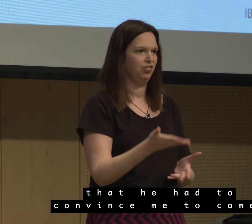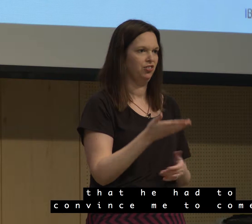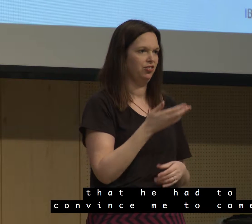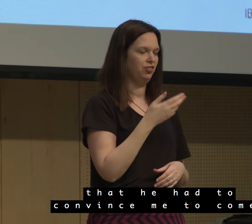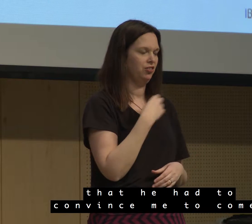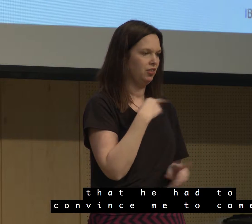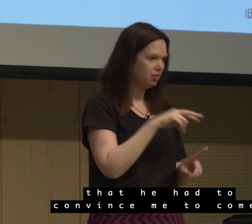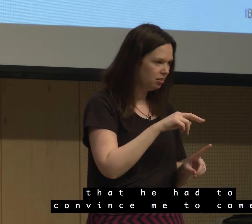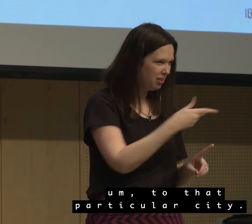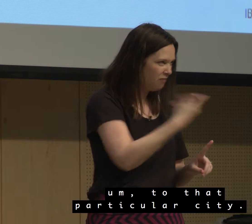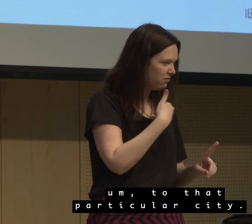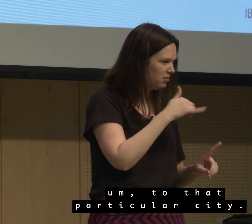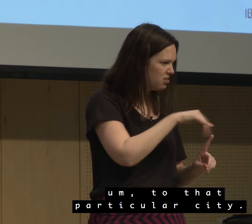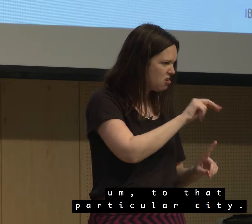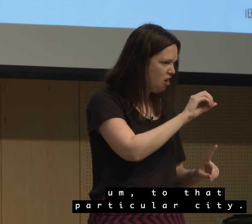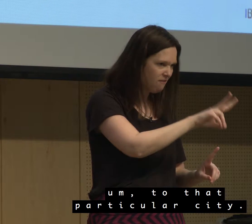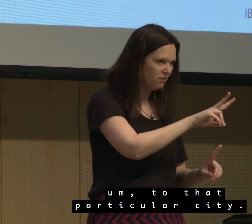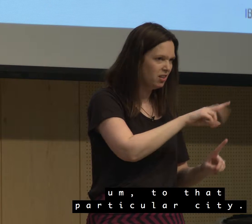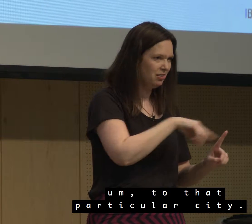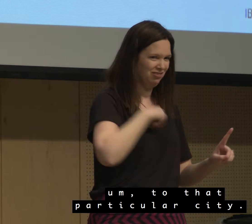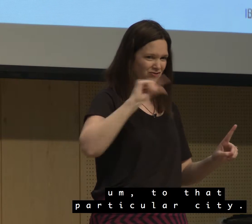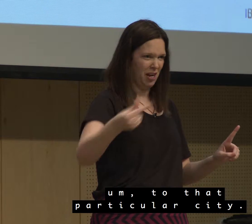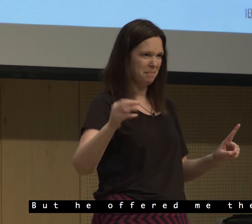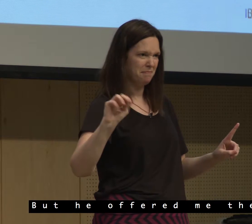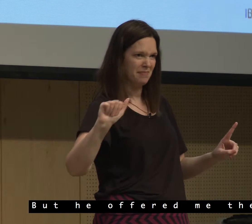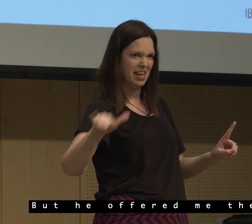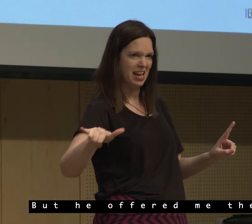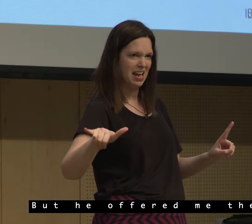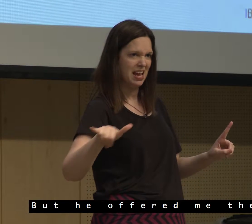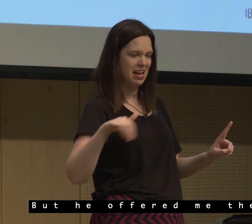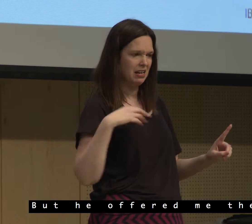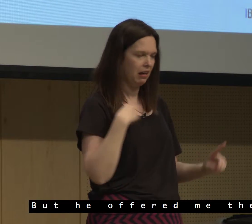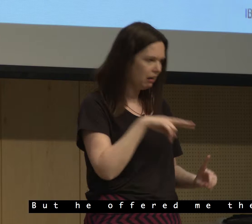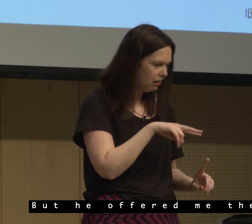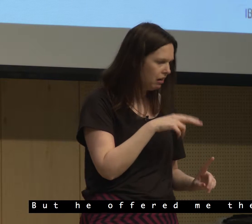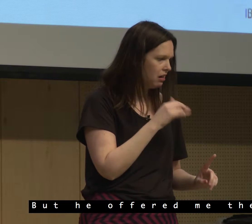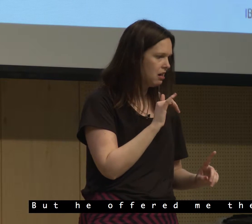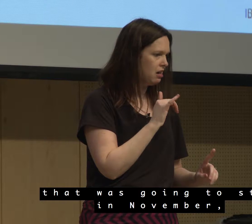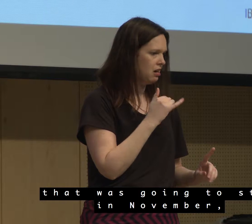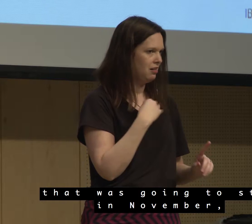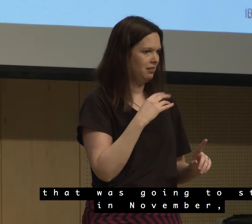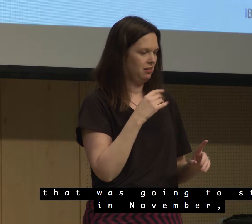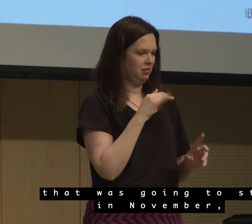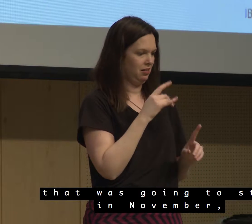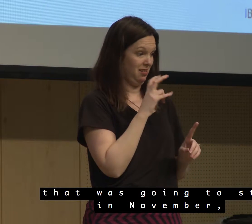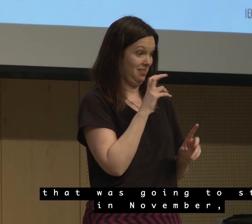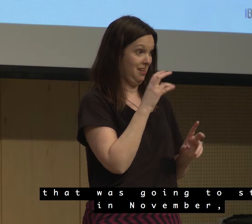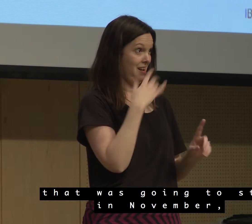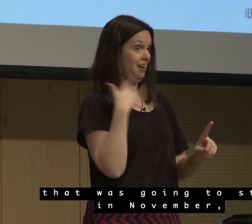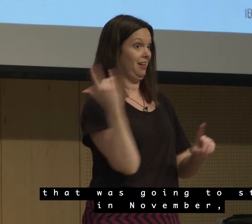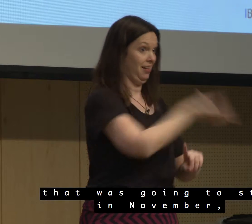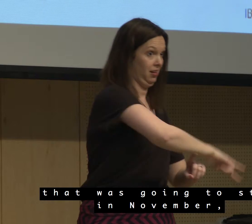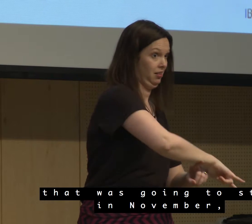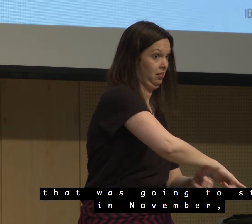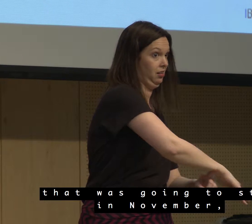me to come to that particular city. But he offered me the job that was going to start in